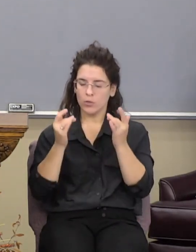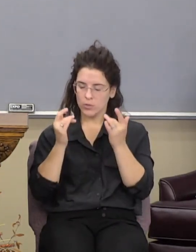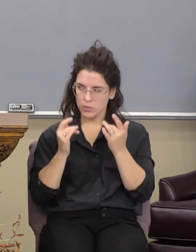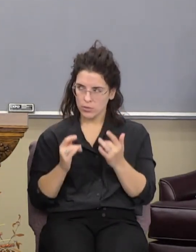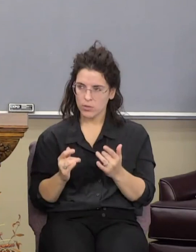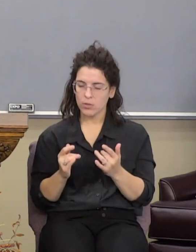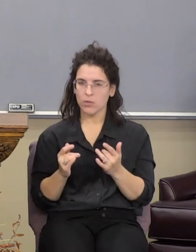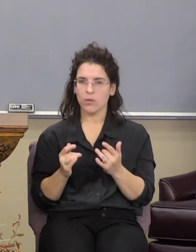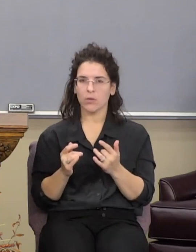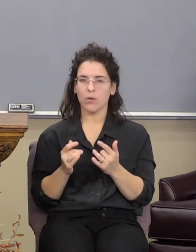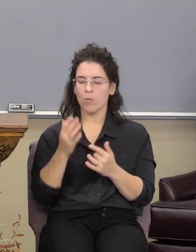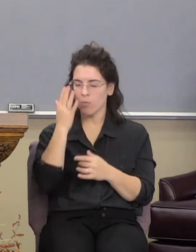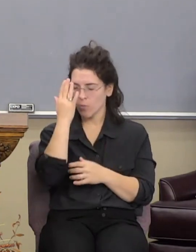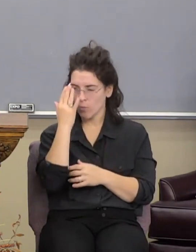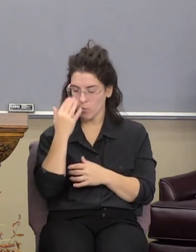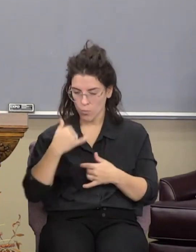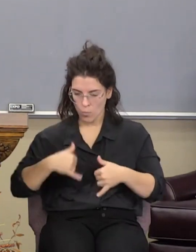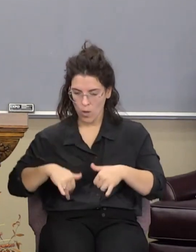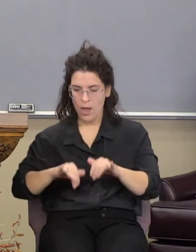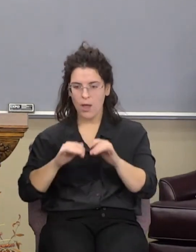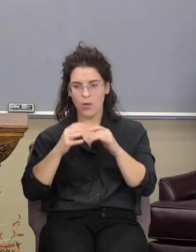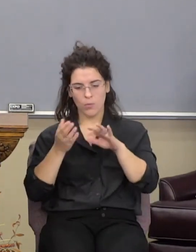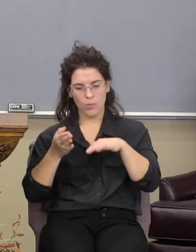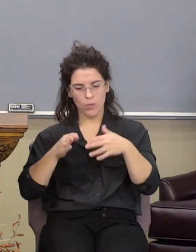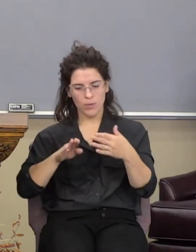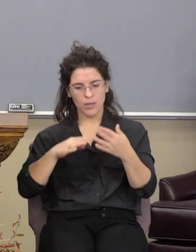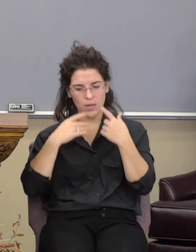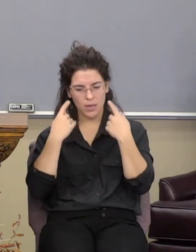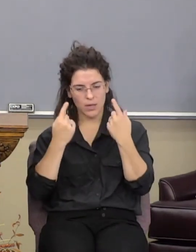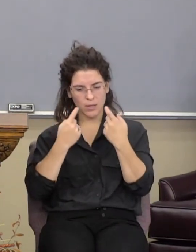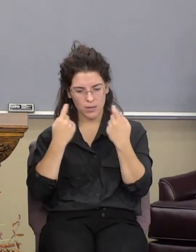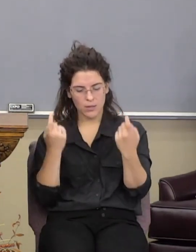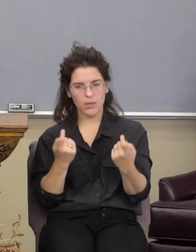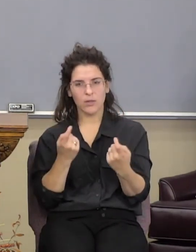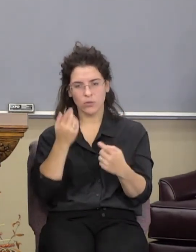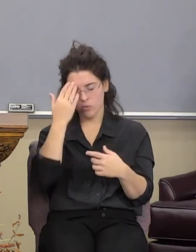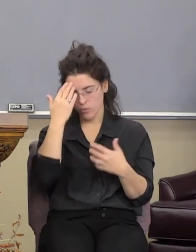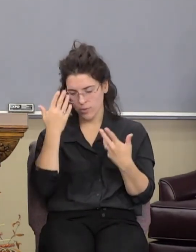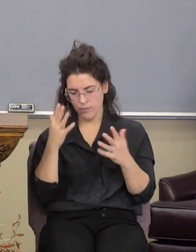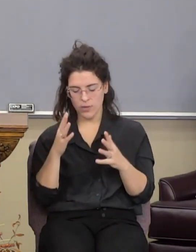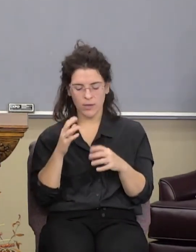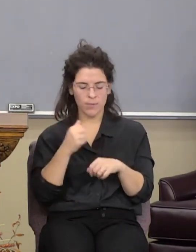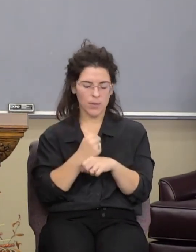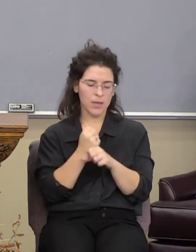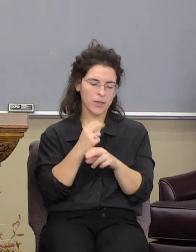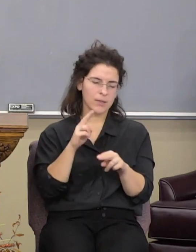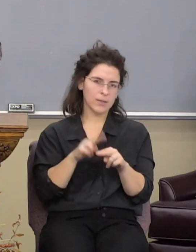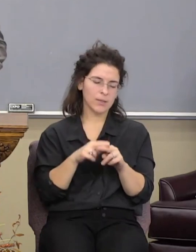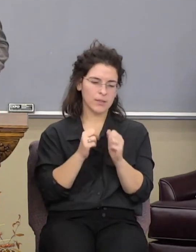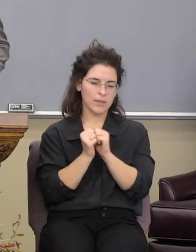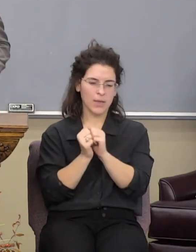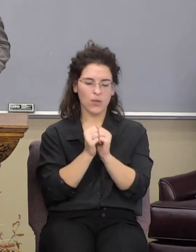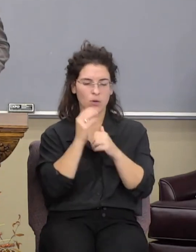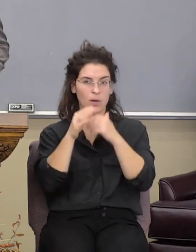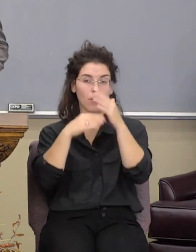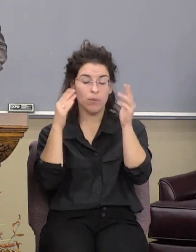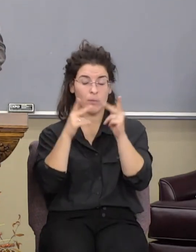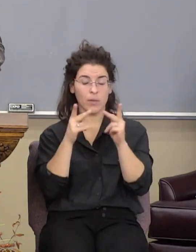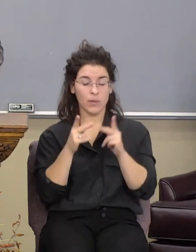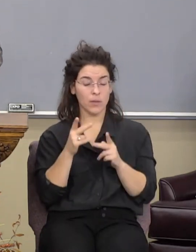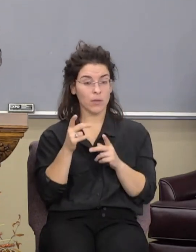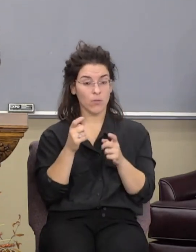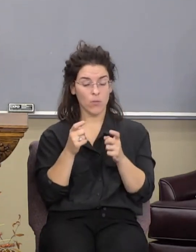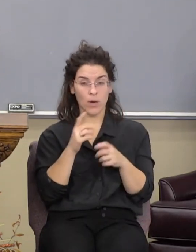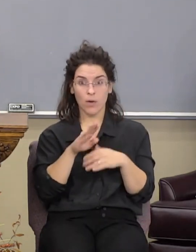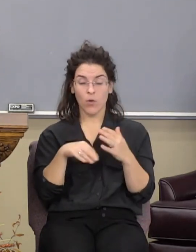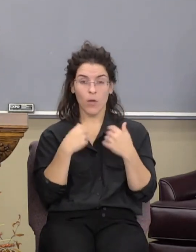mercy while we were yet dead in sins. You know what he's done? He's made us sit together in heavenly places at the right hand of Almighty God.